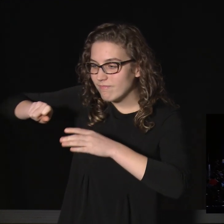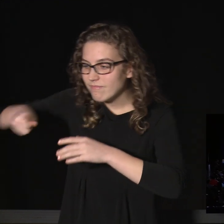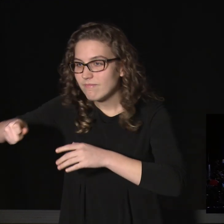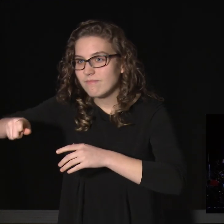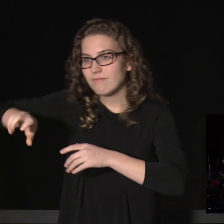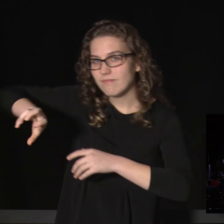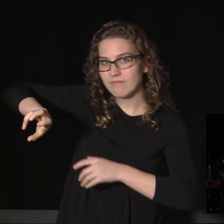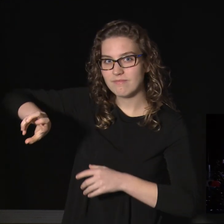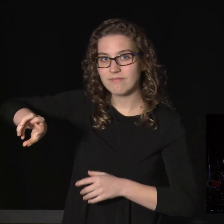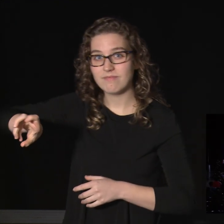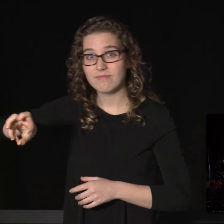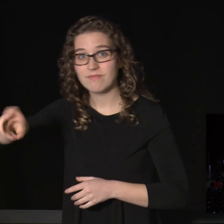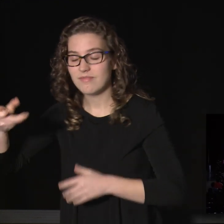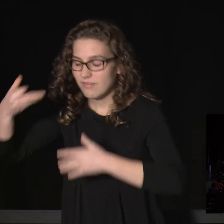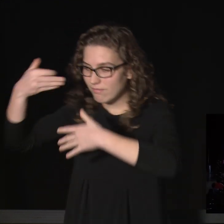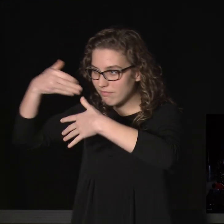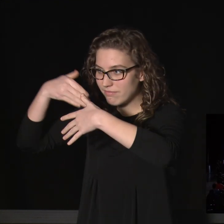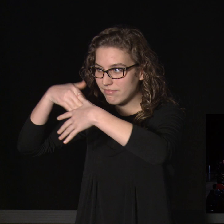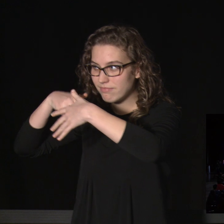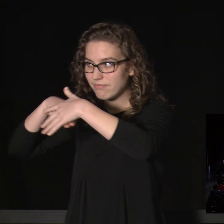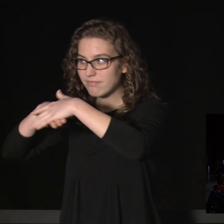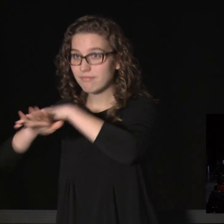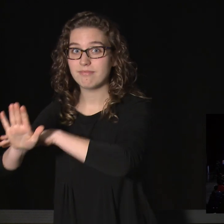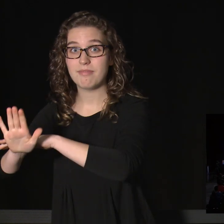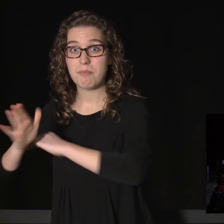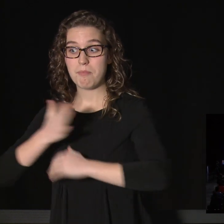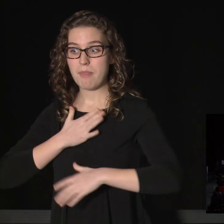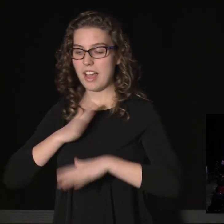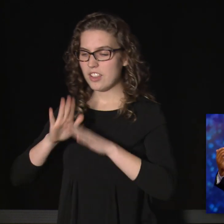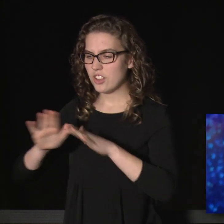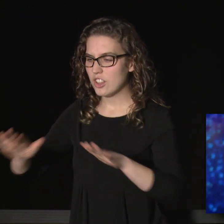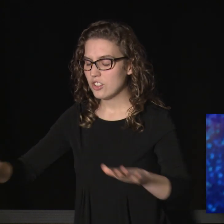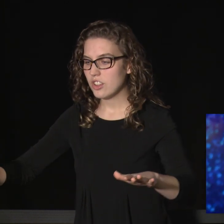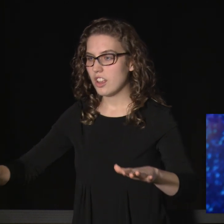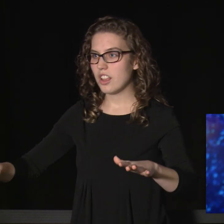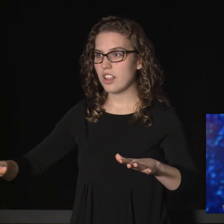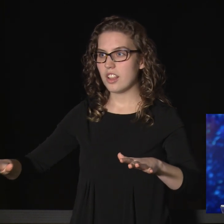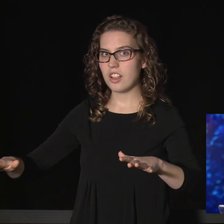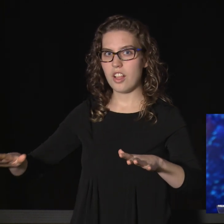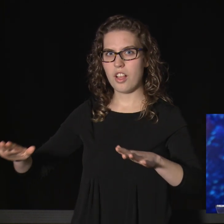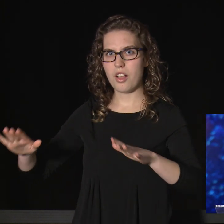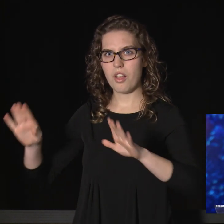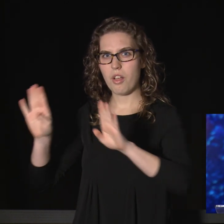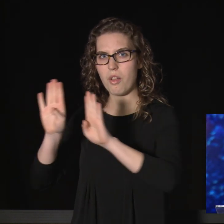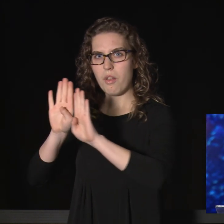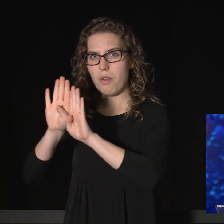turn it. I open the door. I come in, and my children are hanging on the walls.